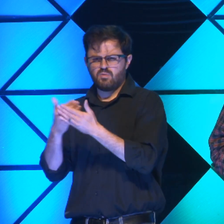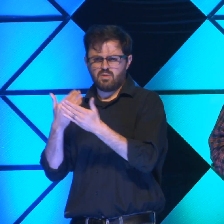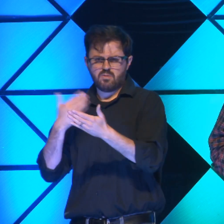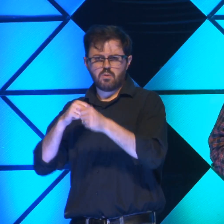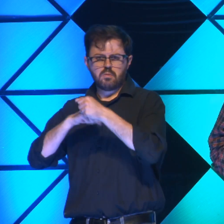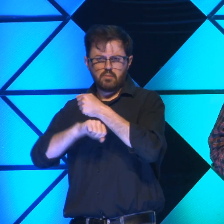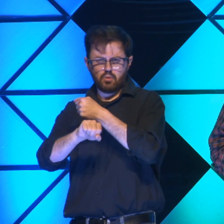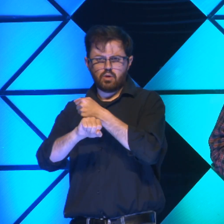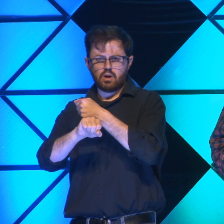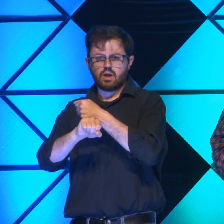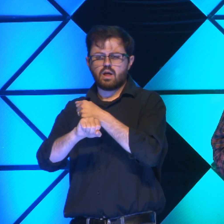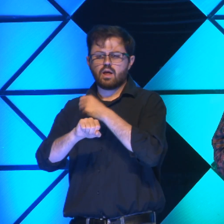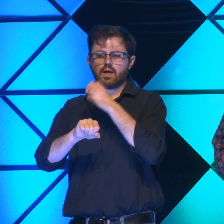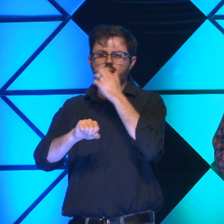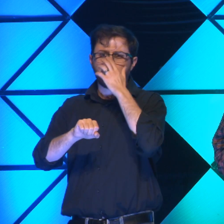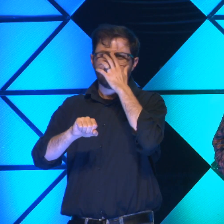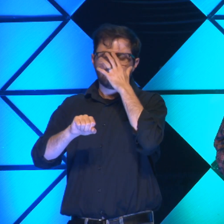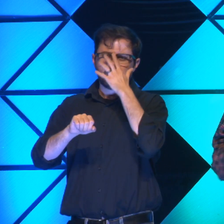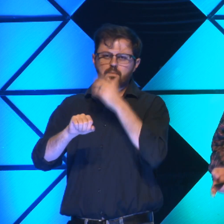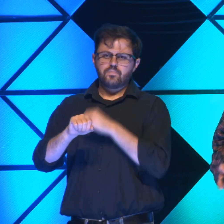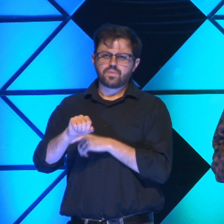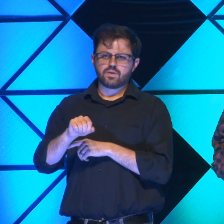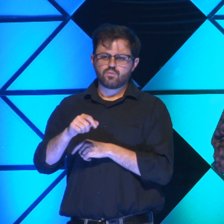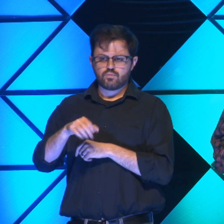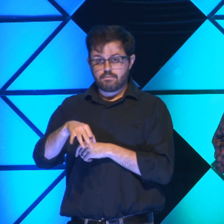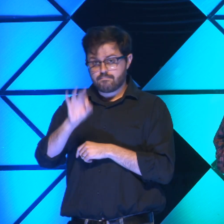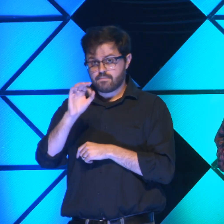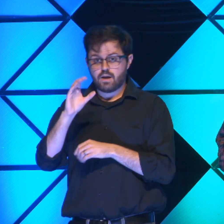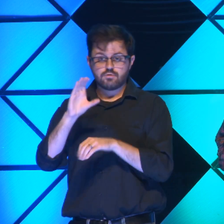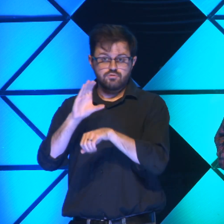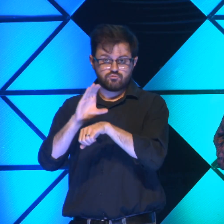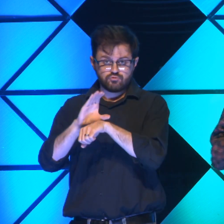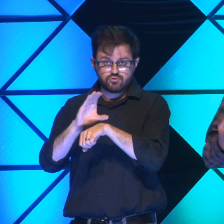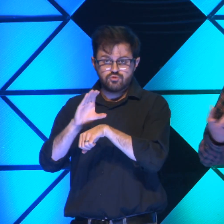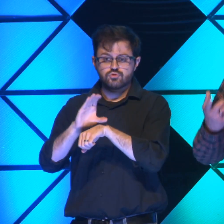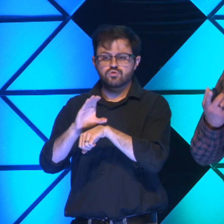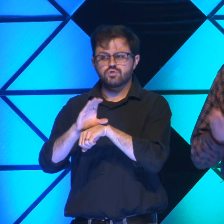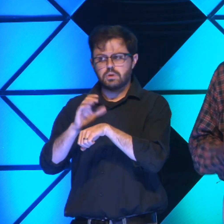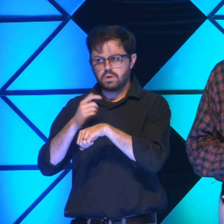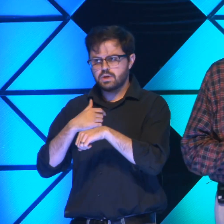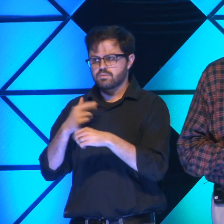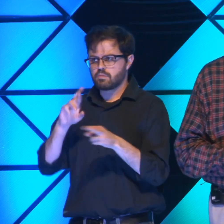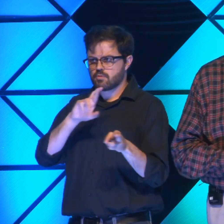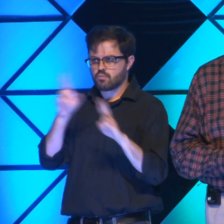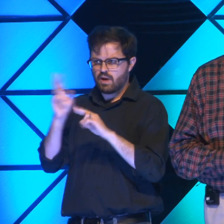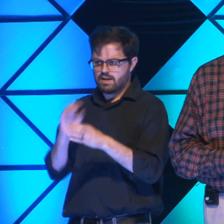born. We had found a church. We were on the path